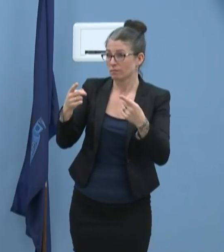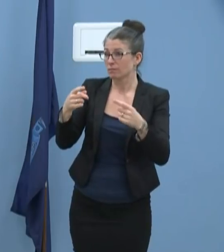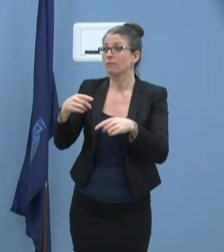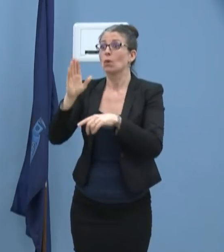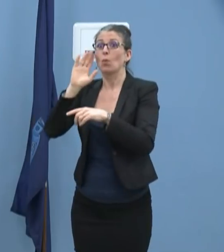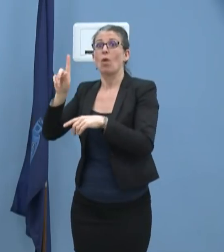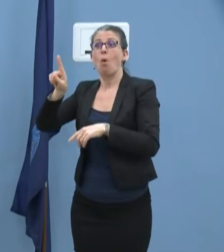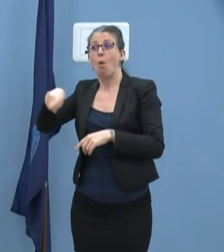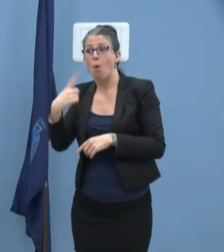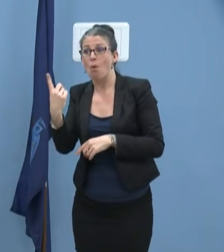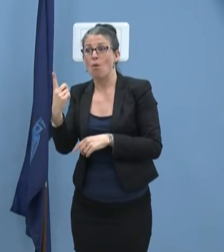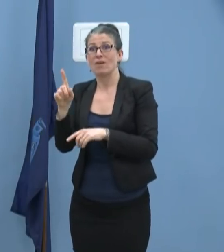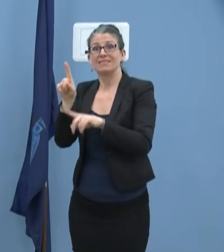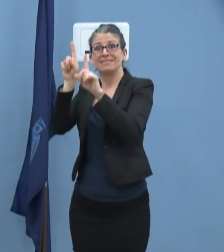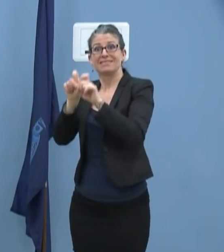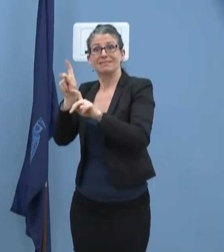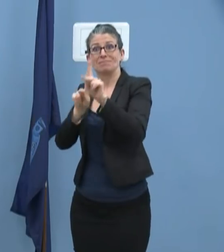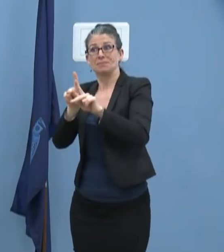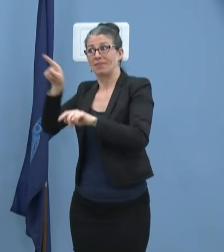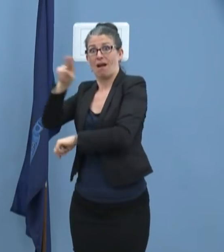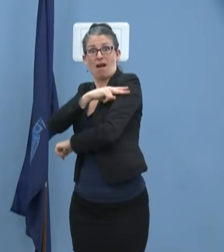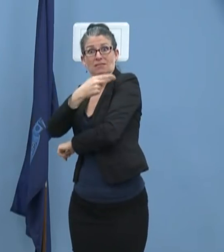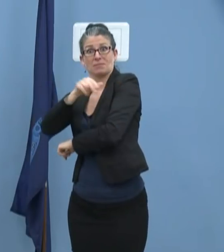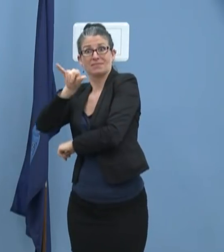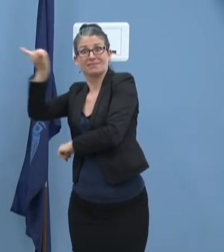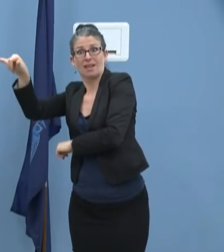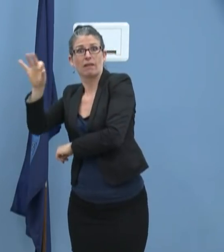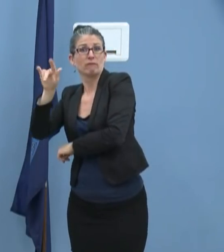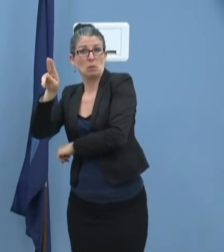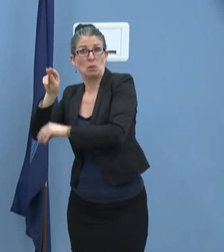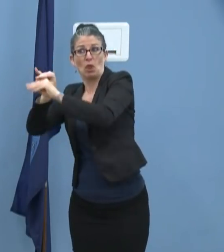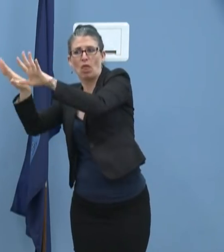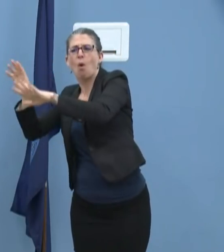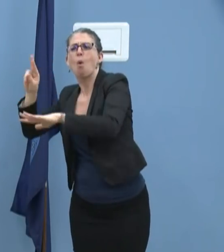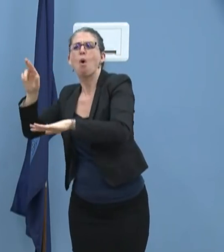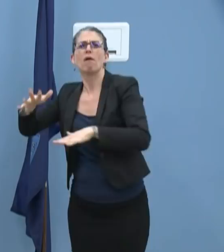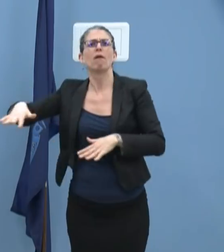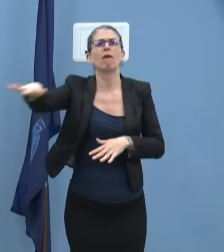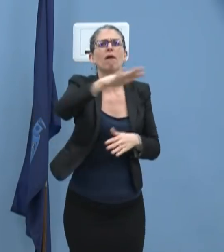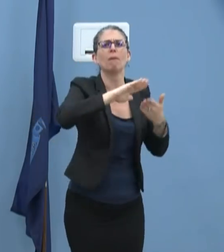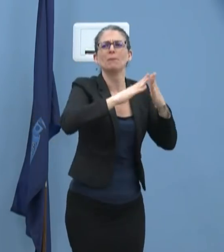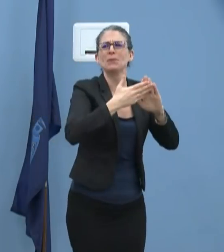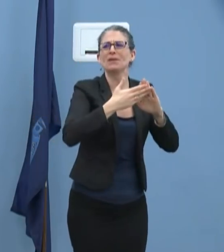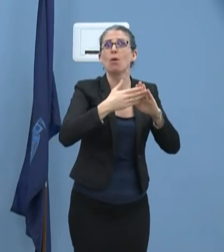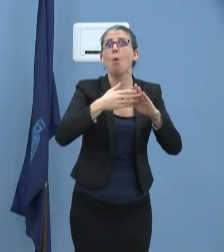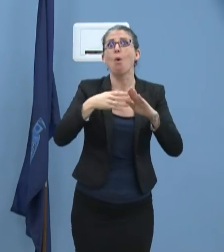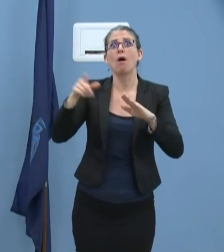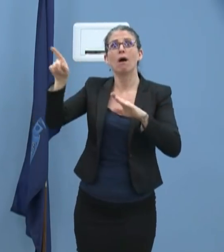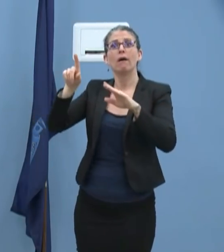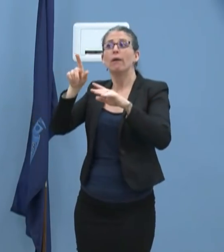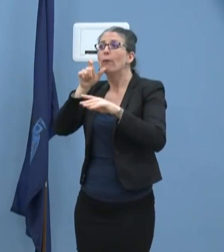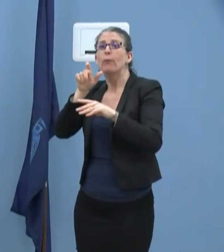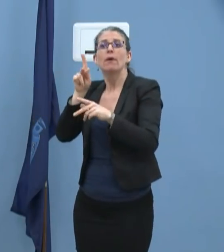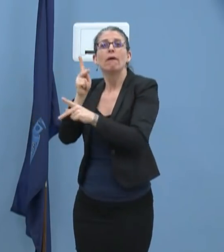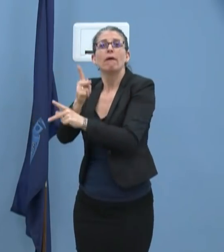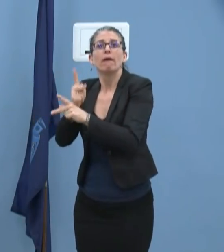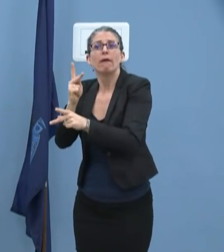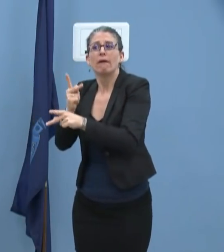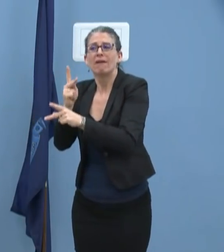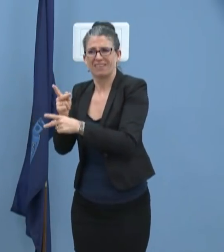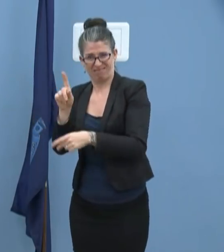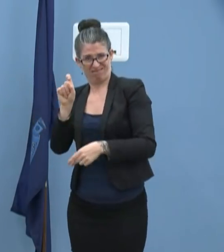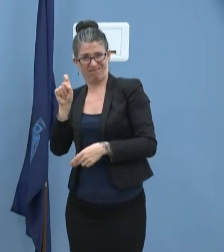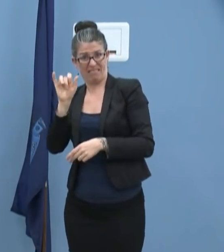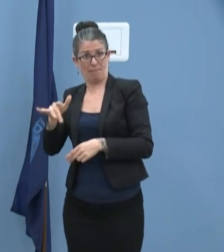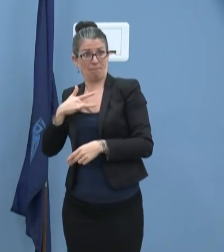hospital should be tested? Does it mean that we should test health care workers and emergency medical providers, first